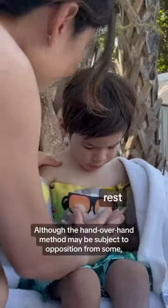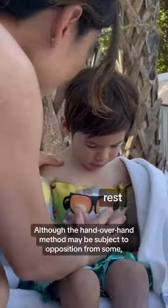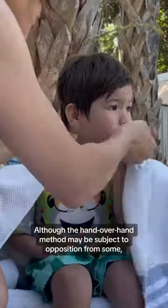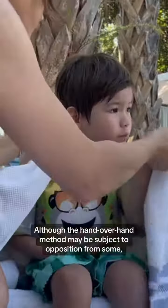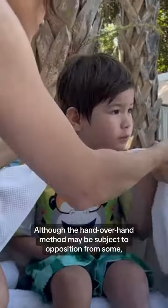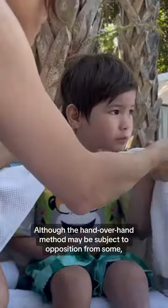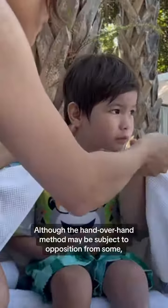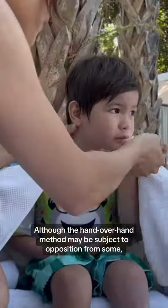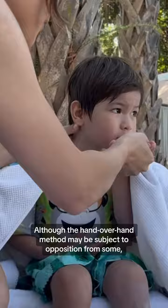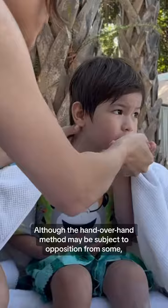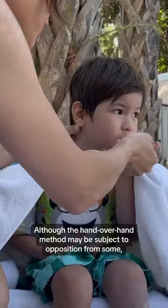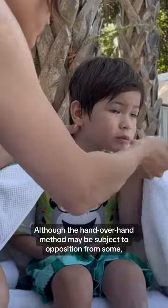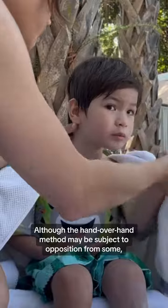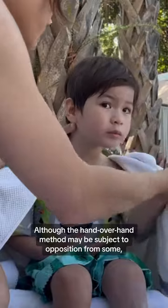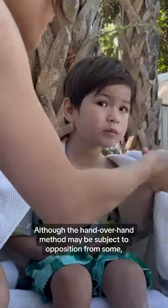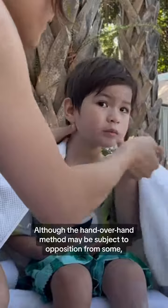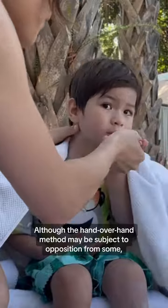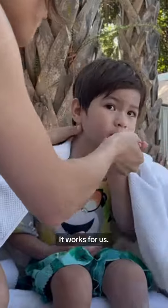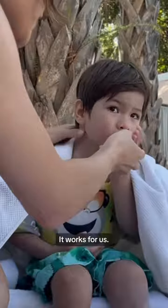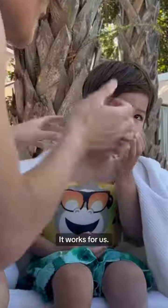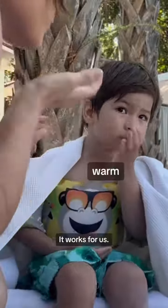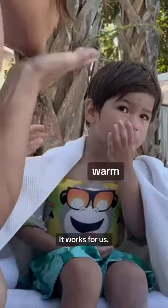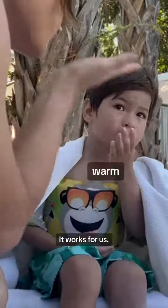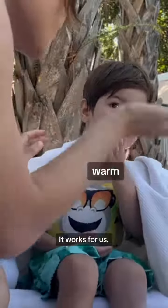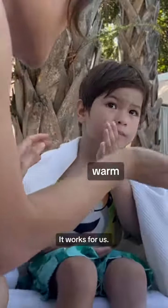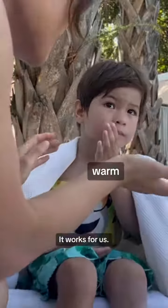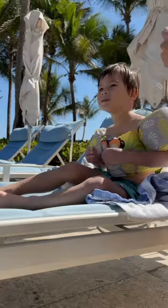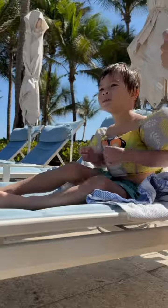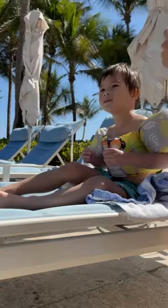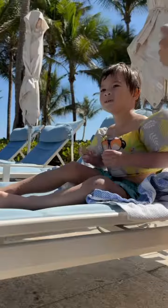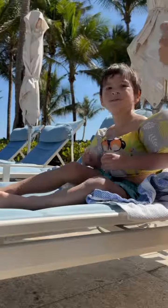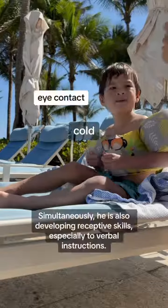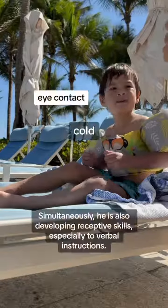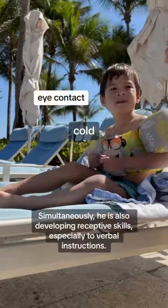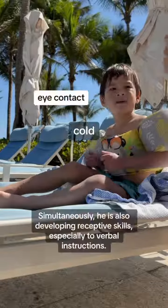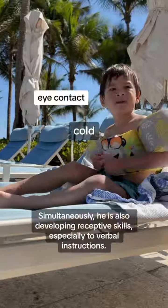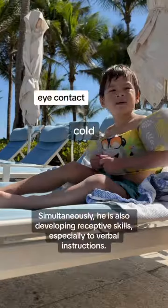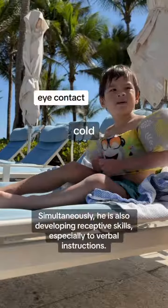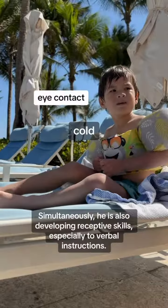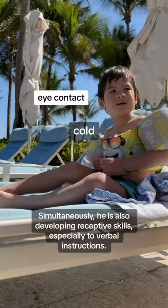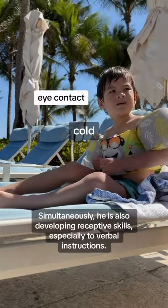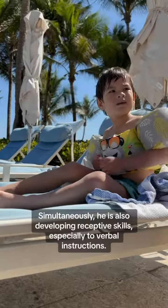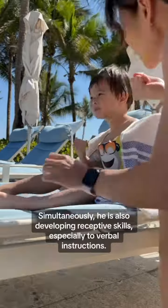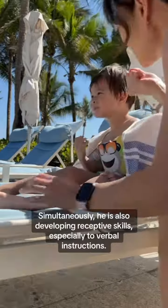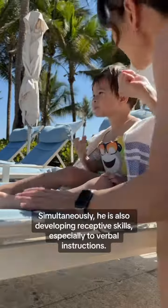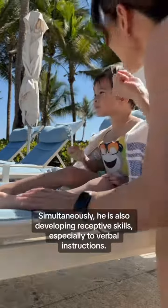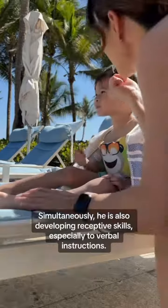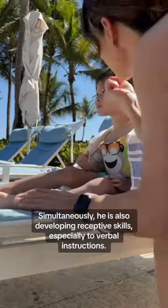rest, warm, warm. Yeah, we warm up. Yeah, you're cold, so we're gonna warm up like this.